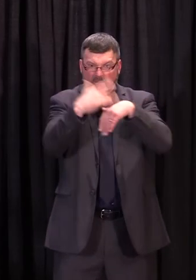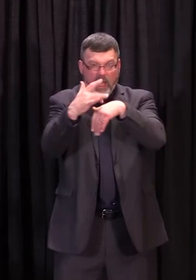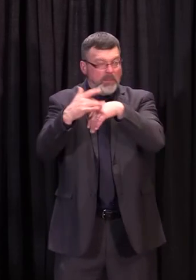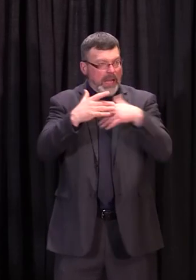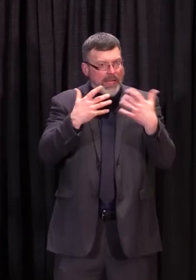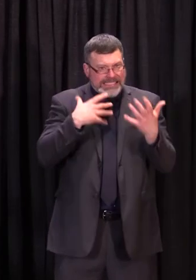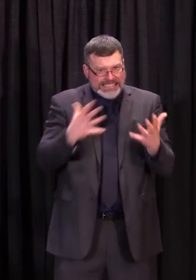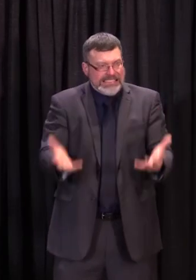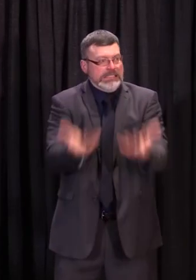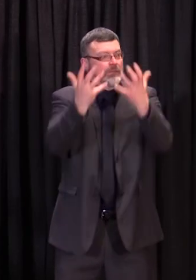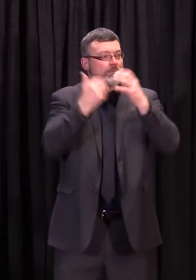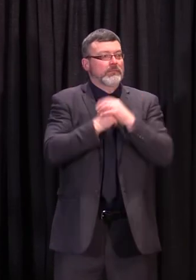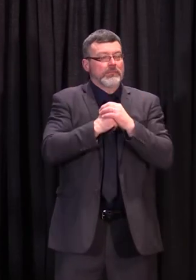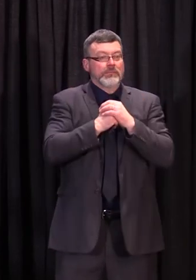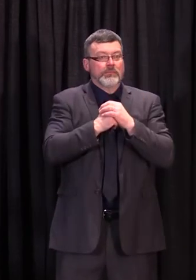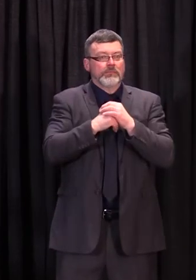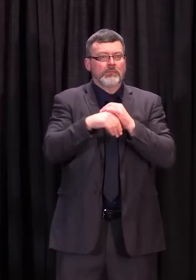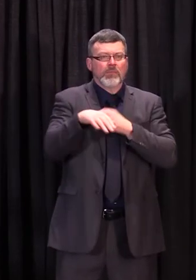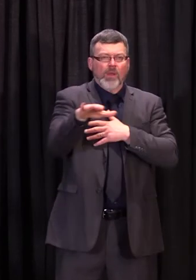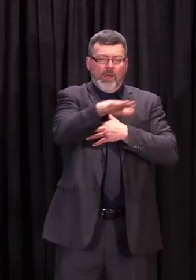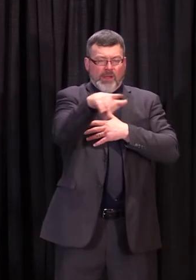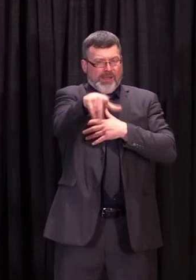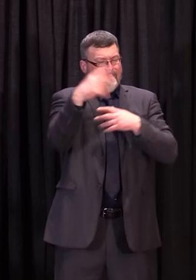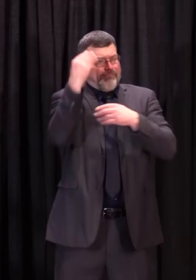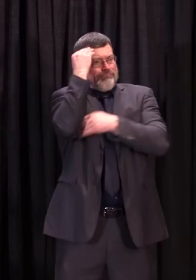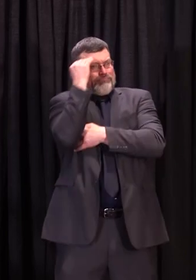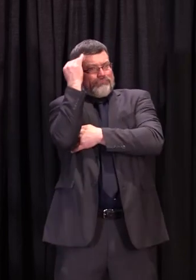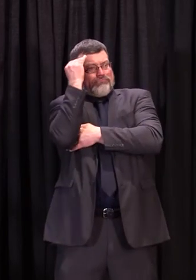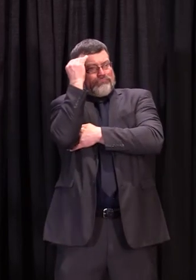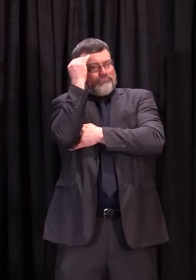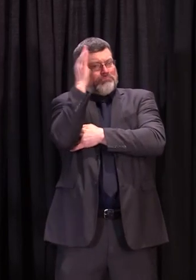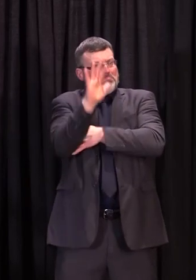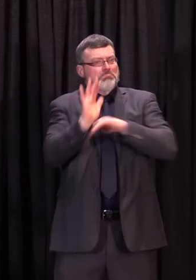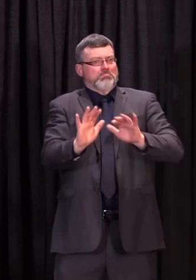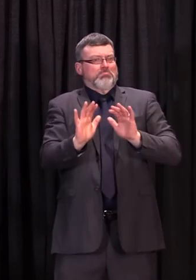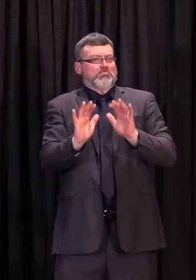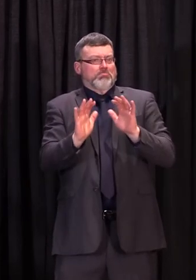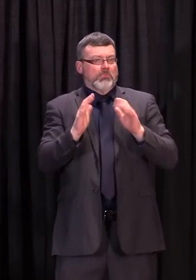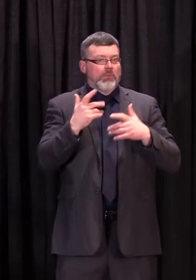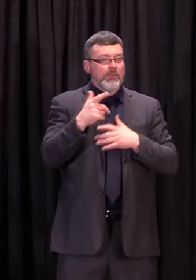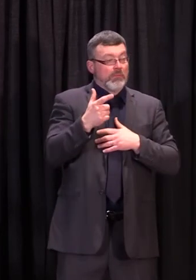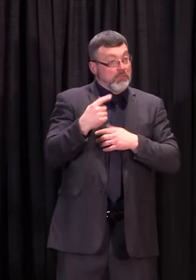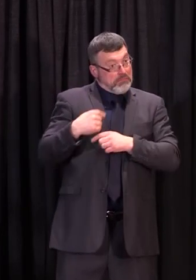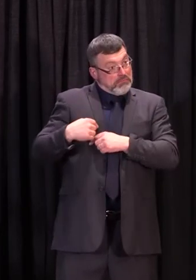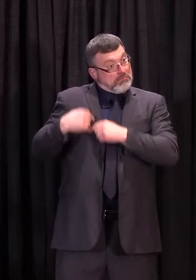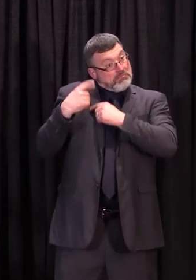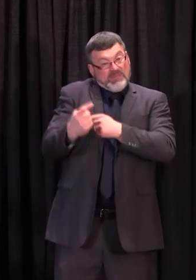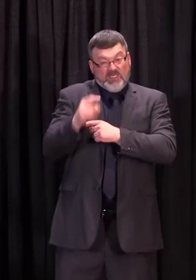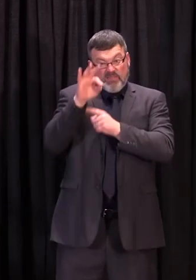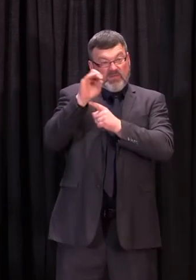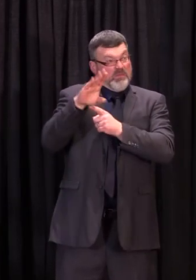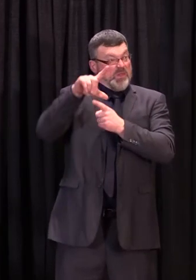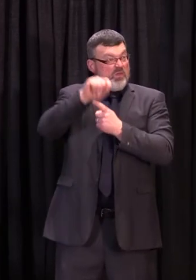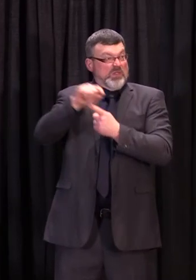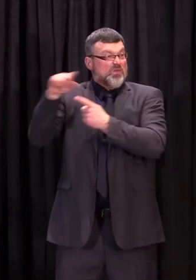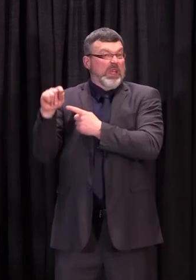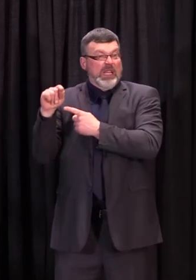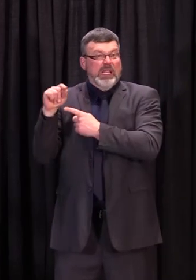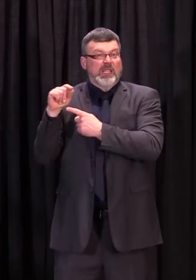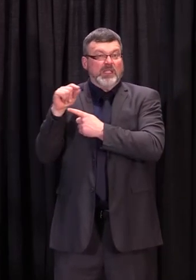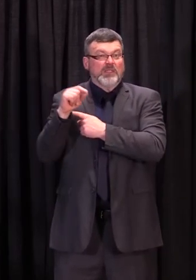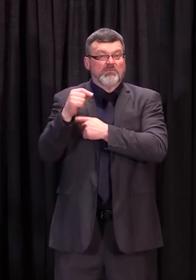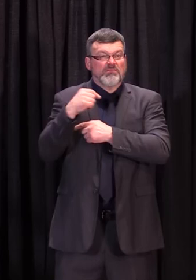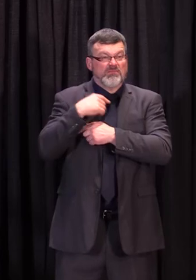Take a moment to think about the data. Since February 2020, we've